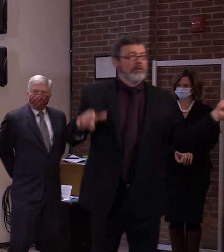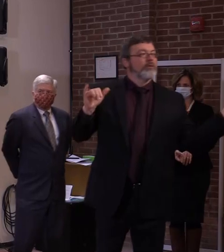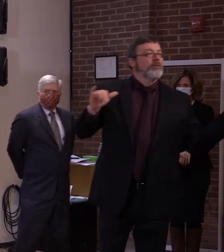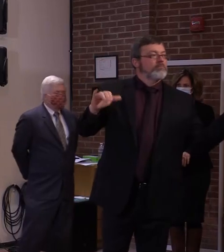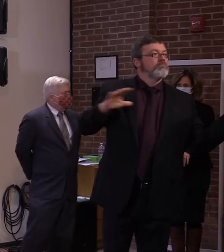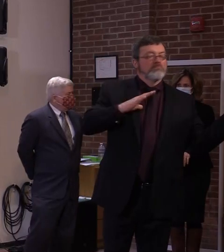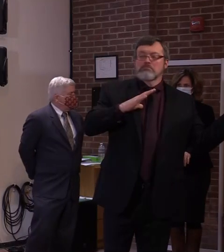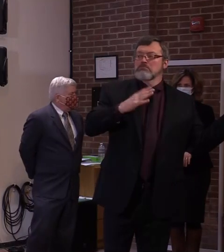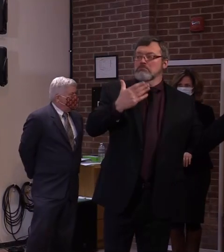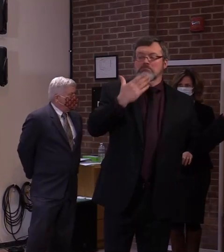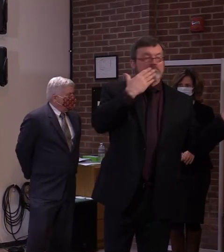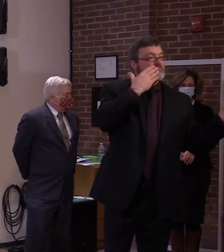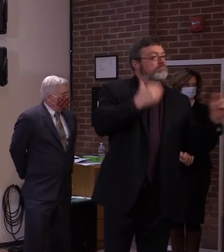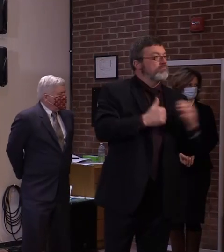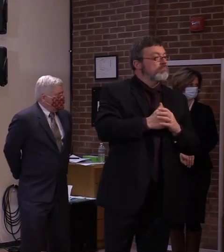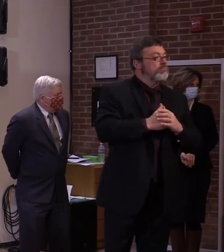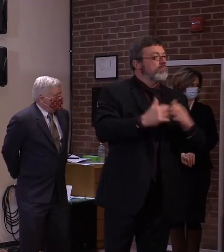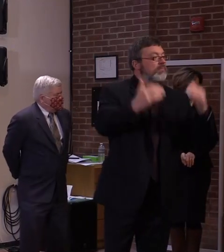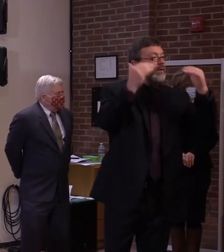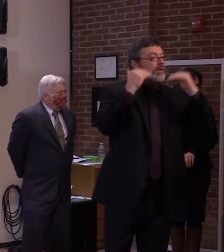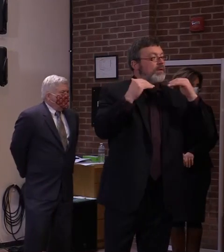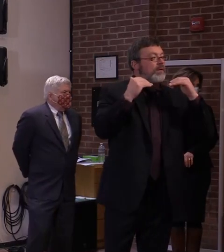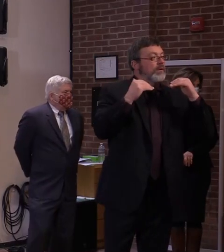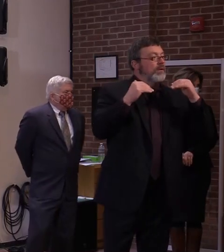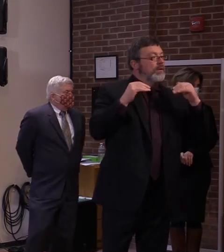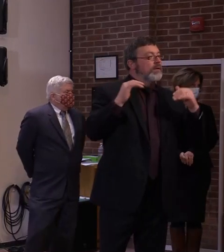keep reassessing that.